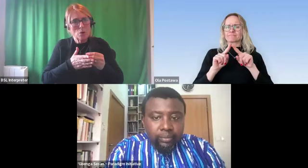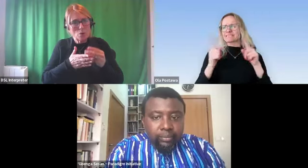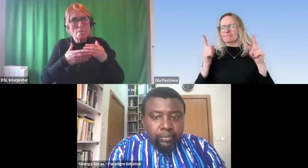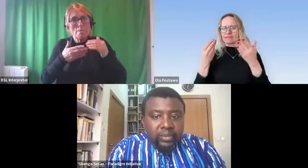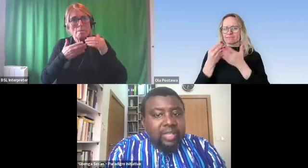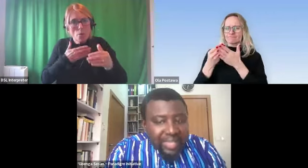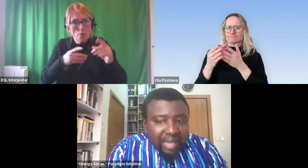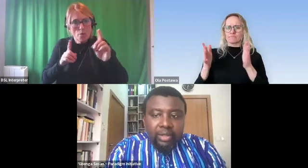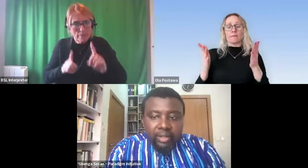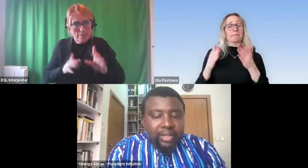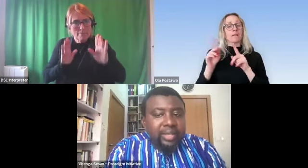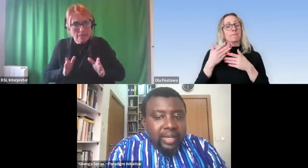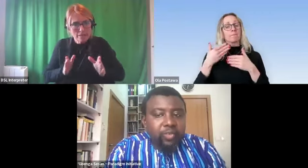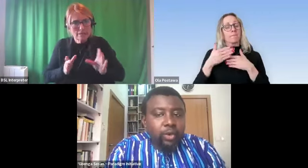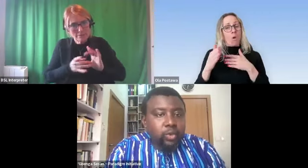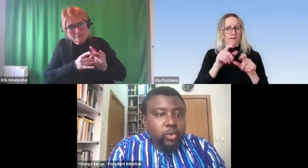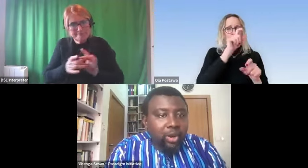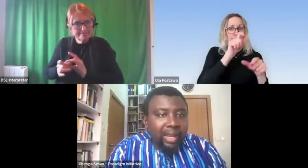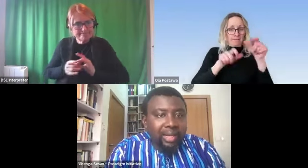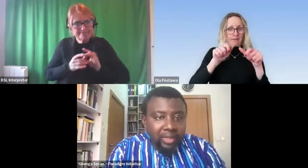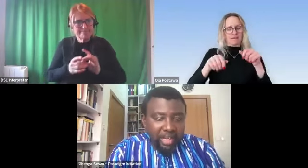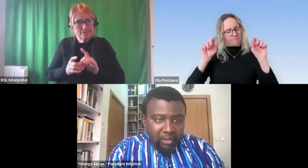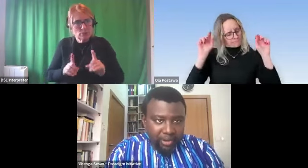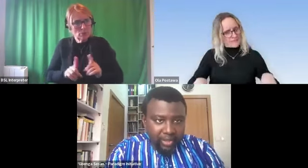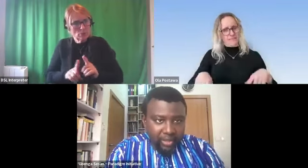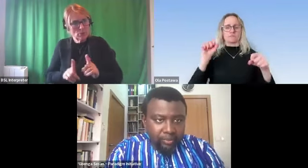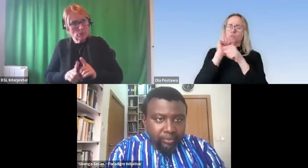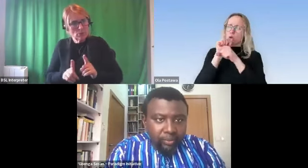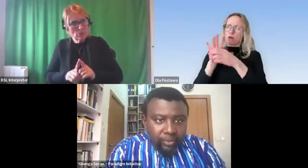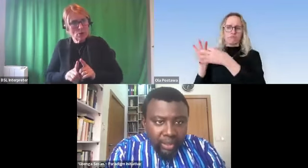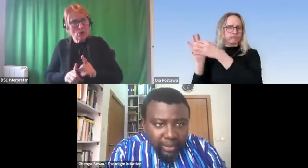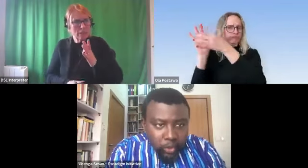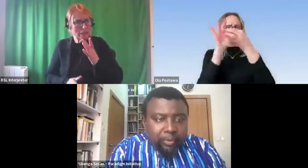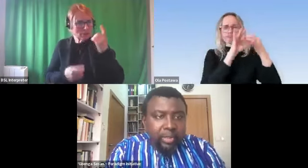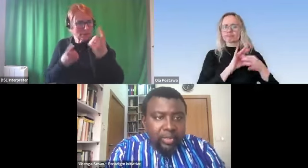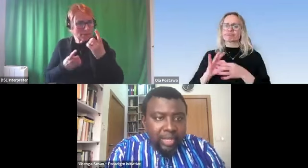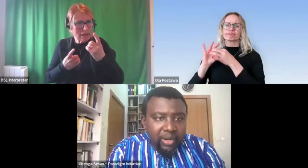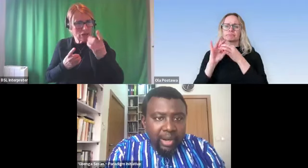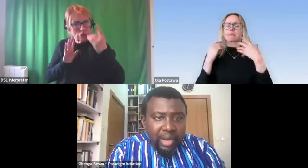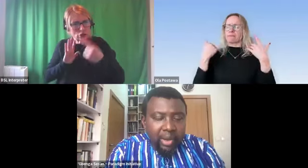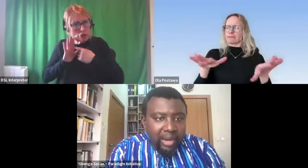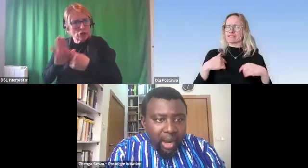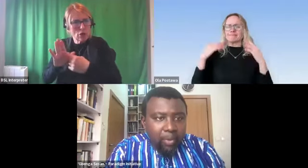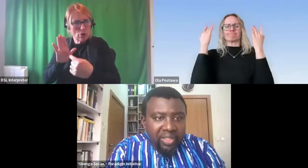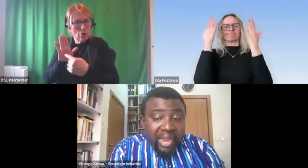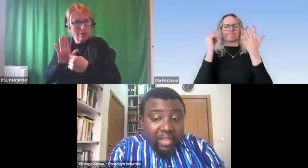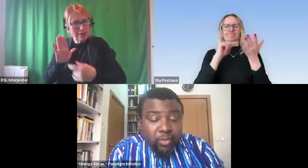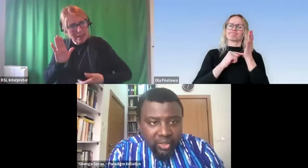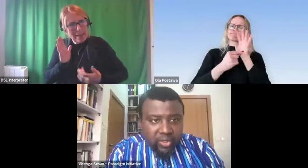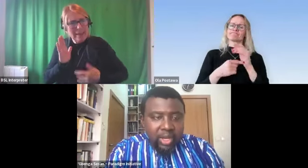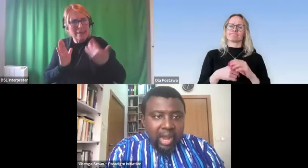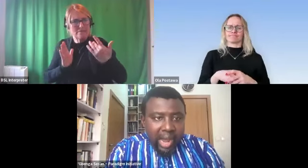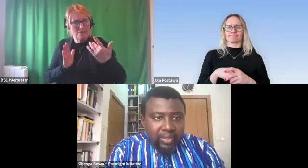together. Secondly, is the need for us to spotlight lived experiences. There are so many things happening right now, and that will happen over